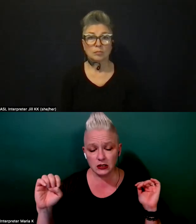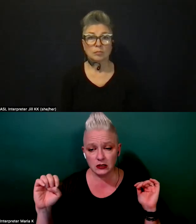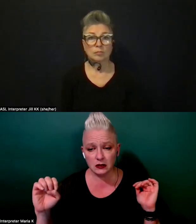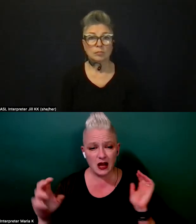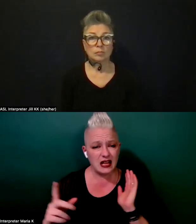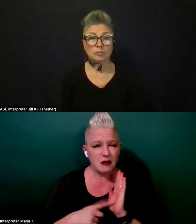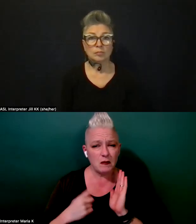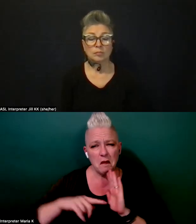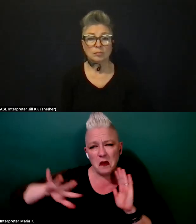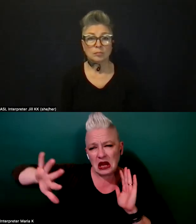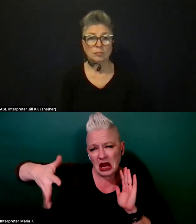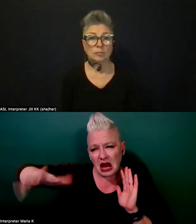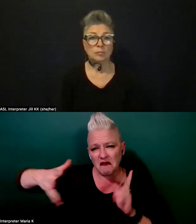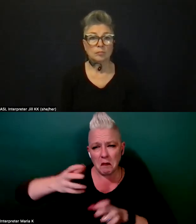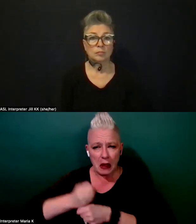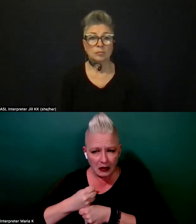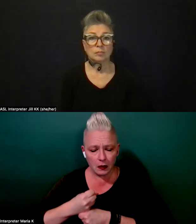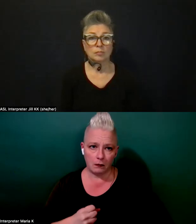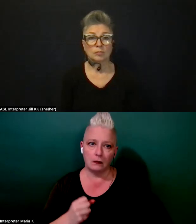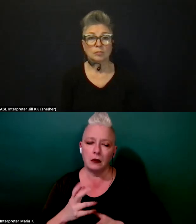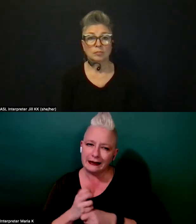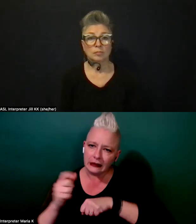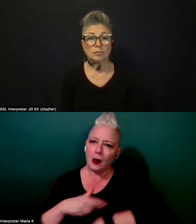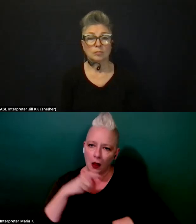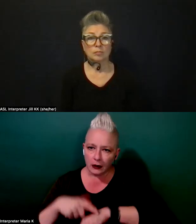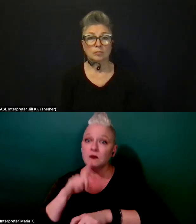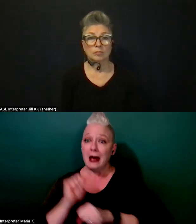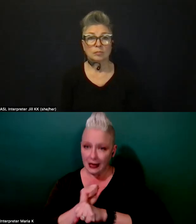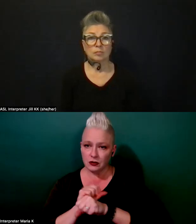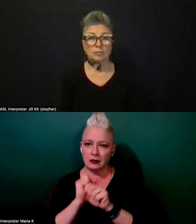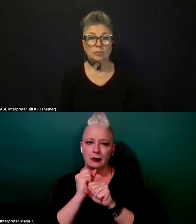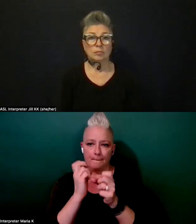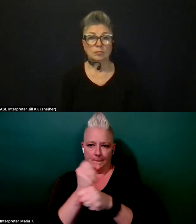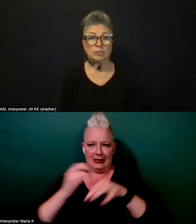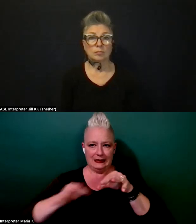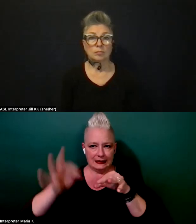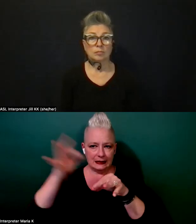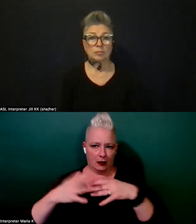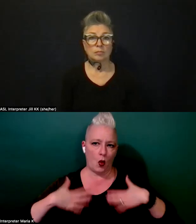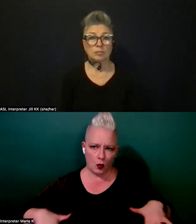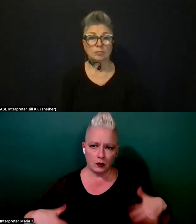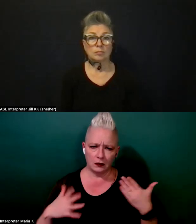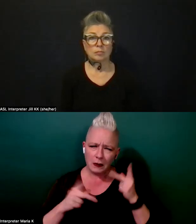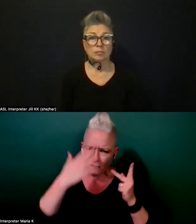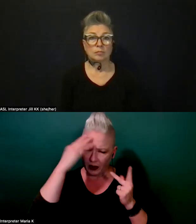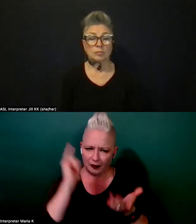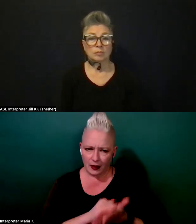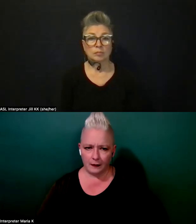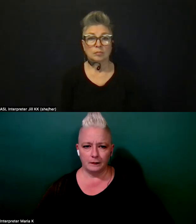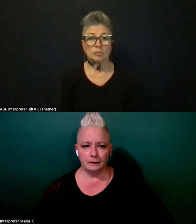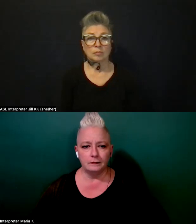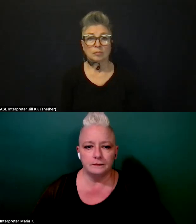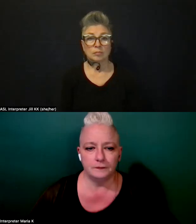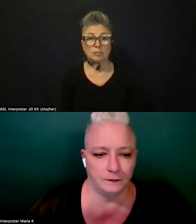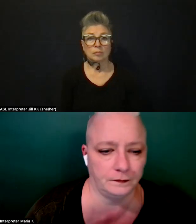kind of make them. It takes a long time to actually make clothes. I think people really forget about that. So I don't really have